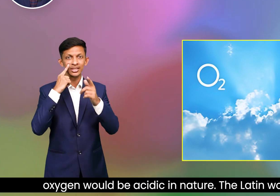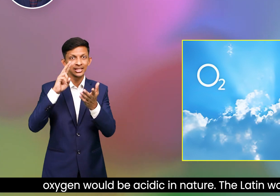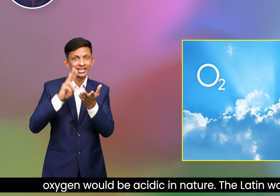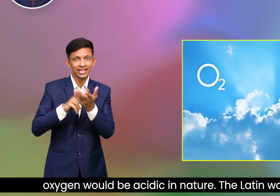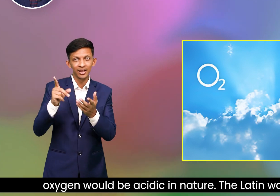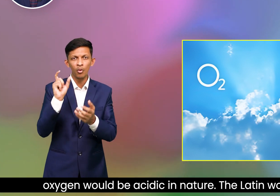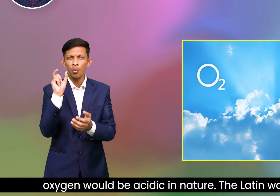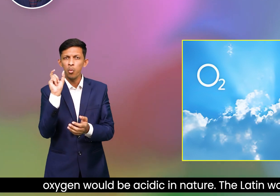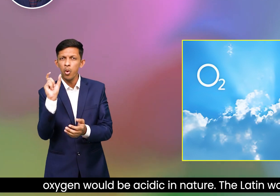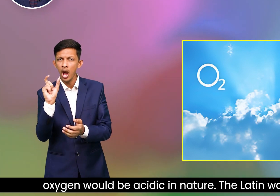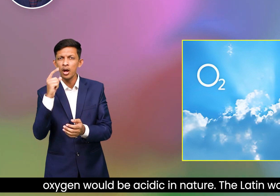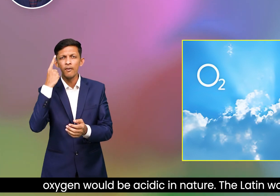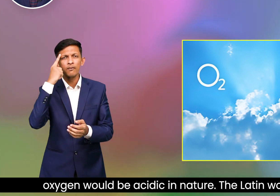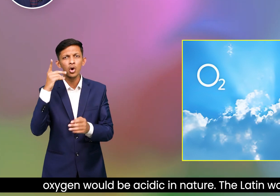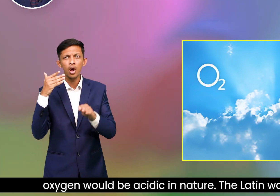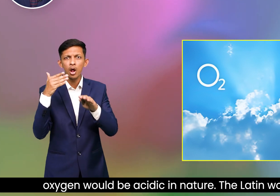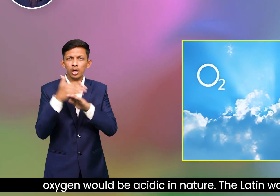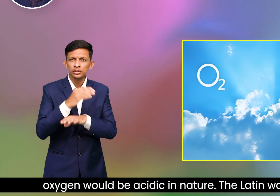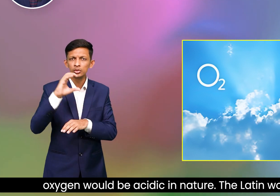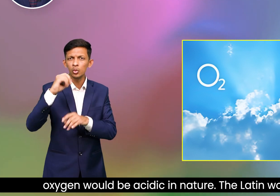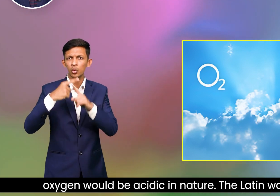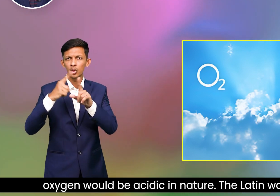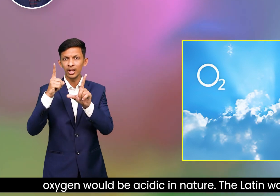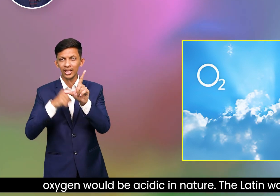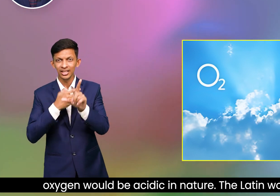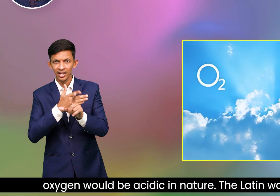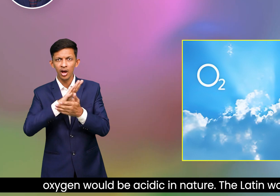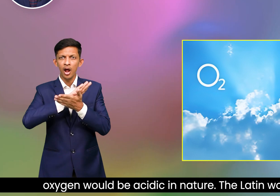The Latin word for acidic is oxy.